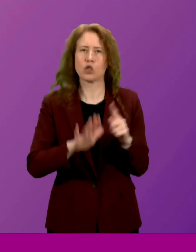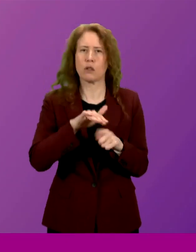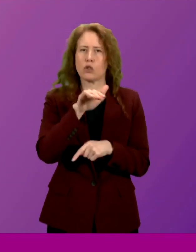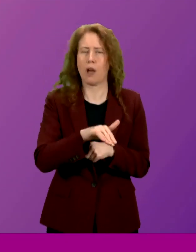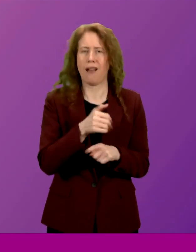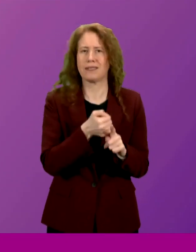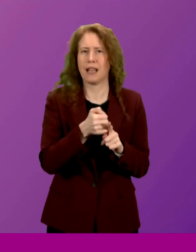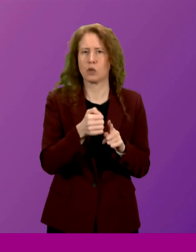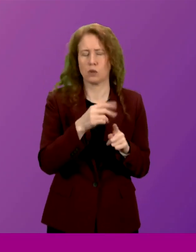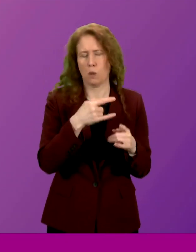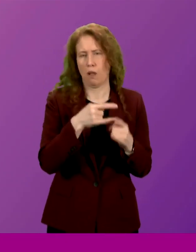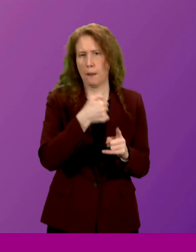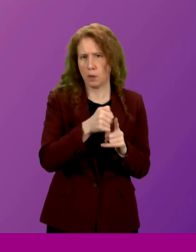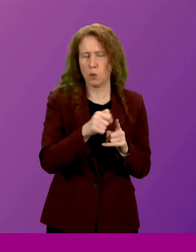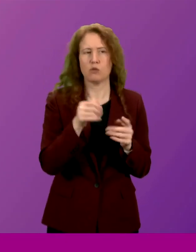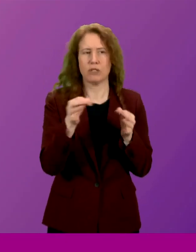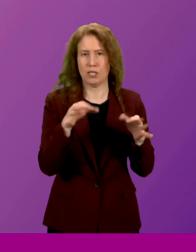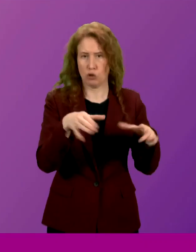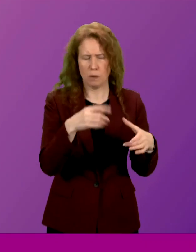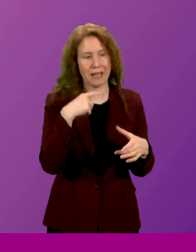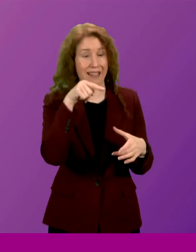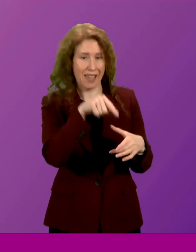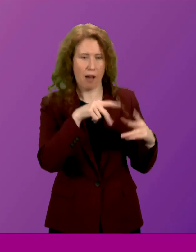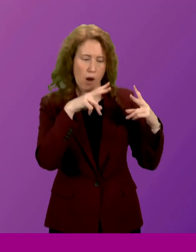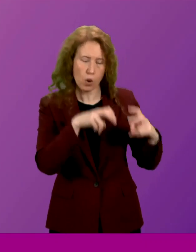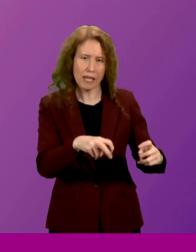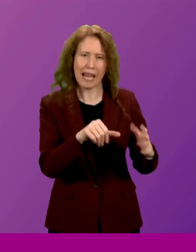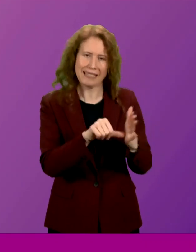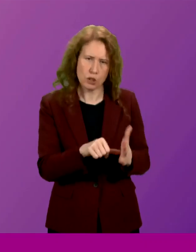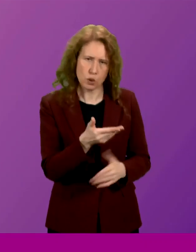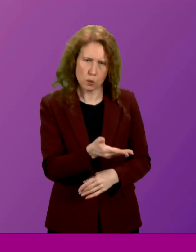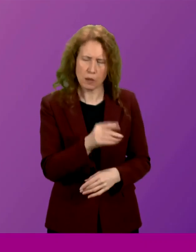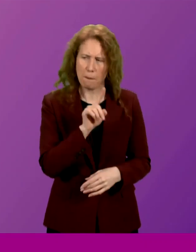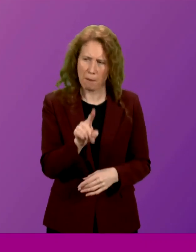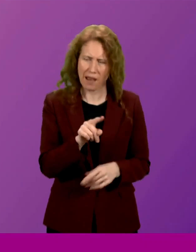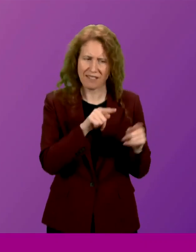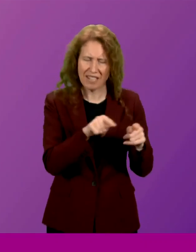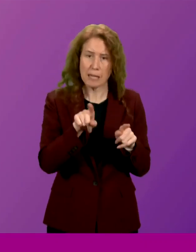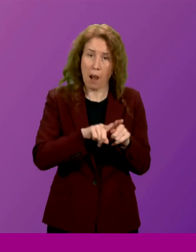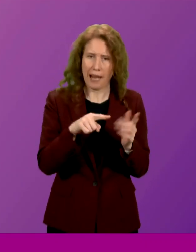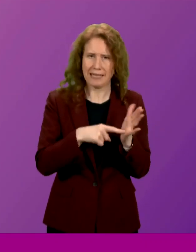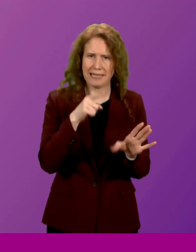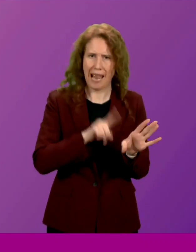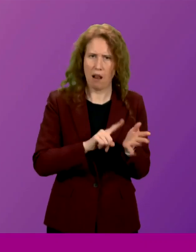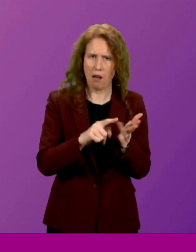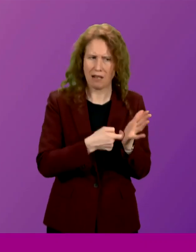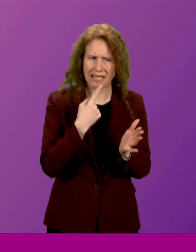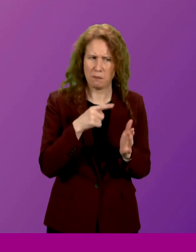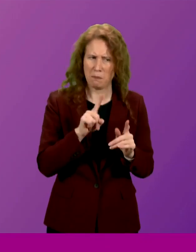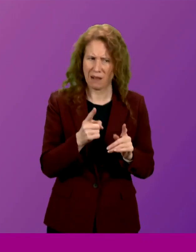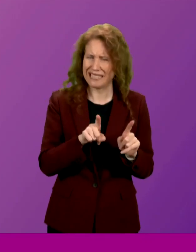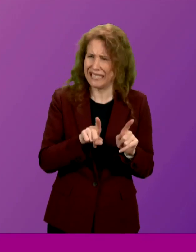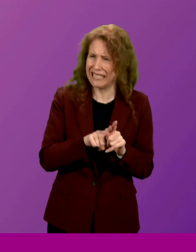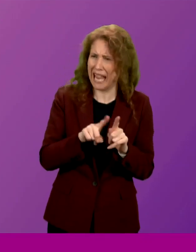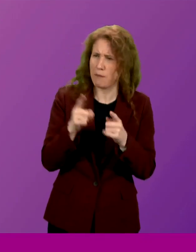and Exploitation Strategic Group, saying that they are looking at these issues. However, victims like Taylor are concerned because the same